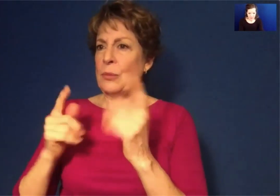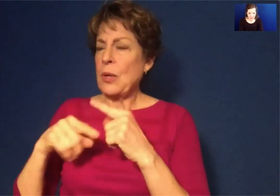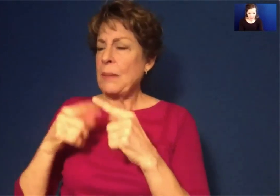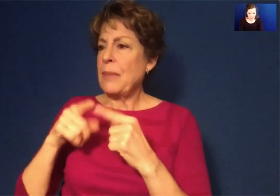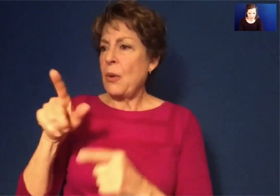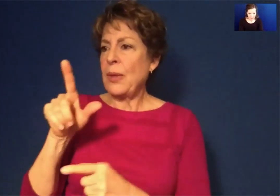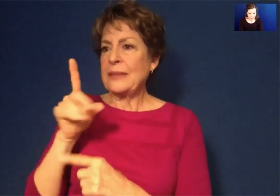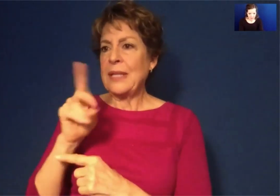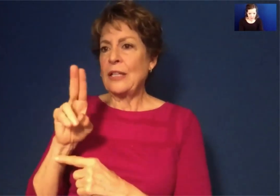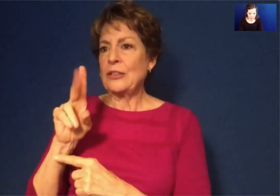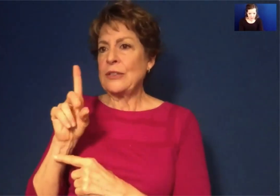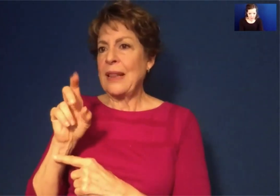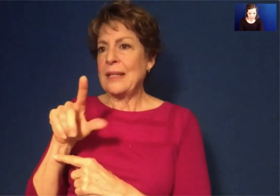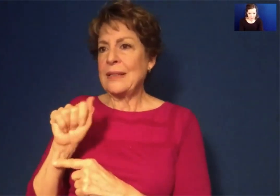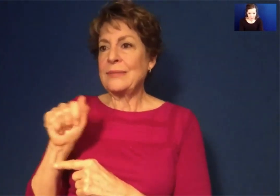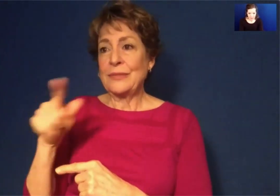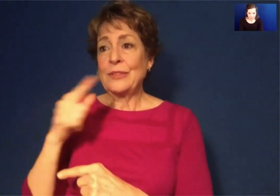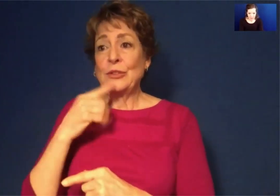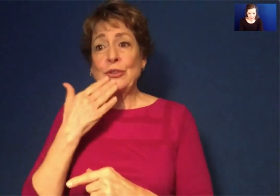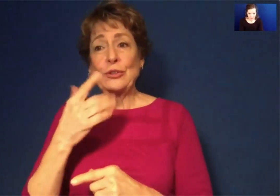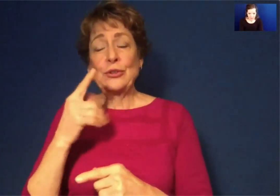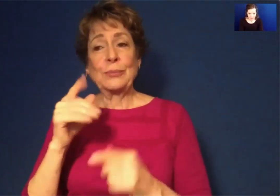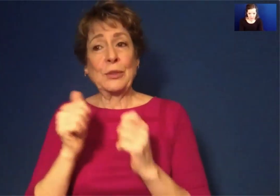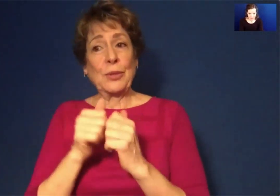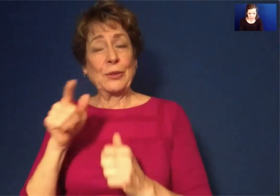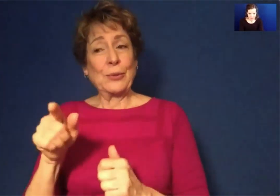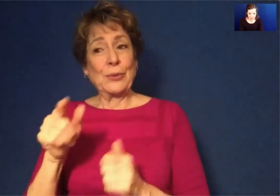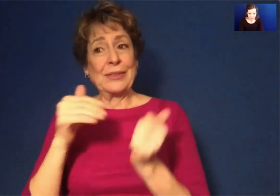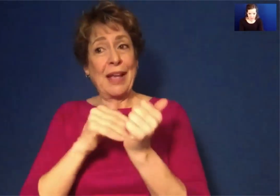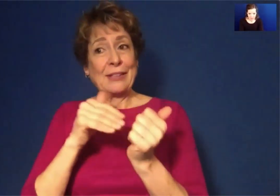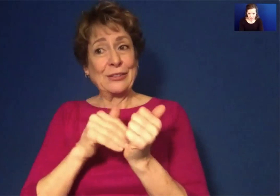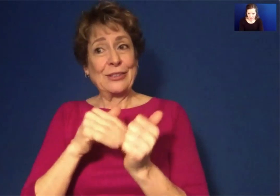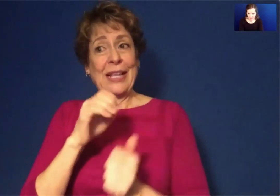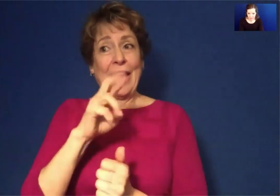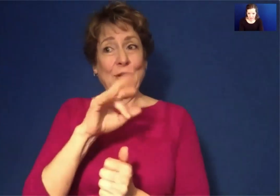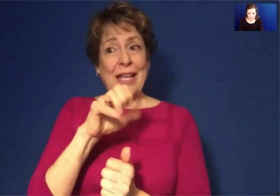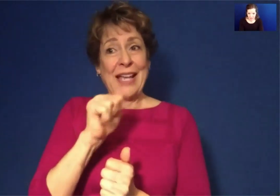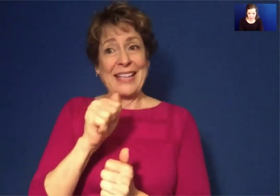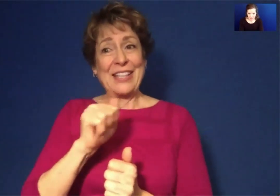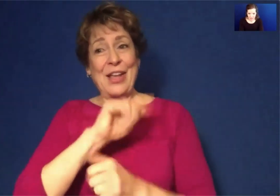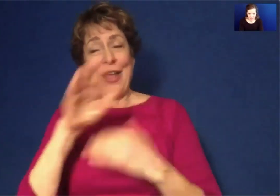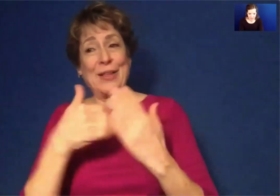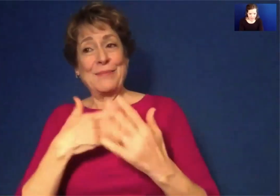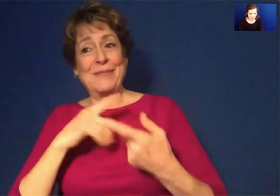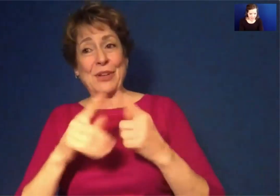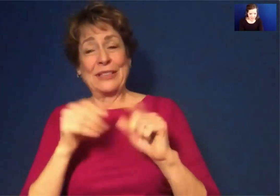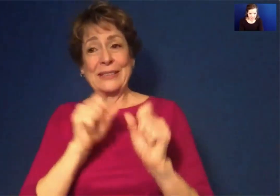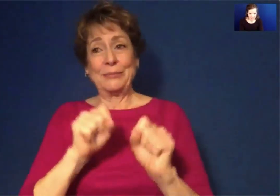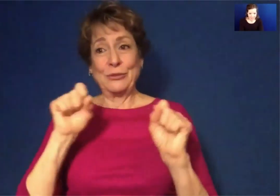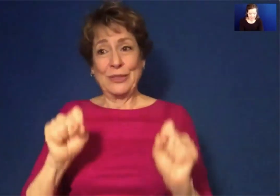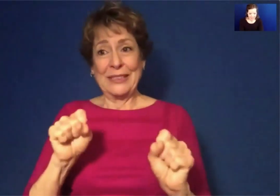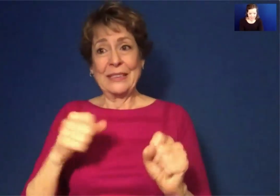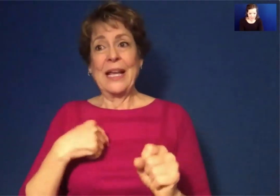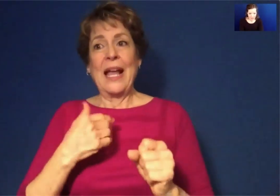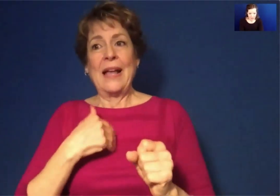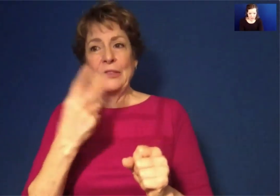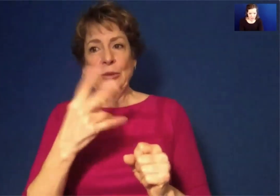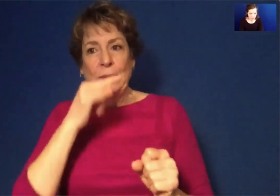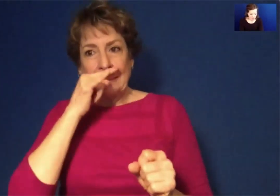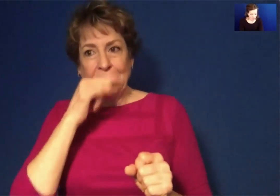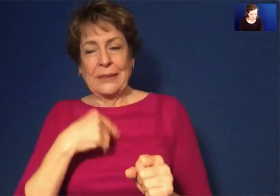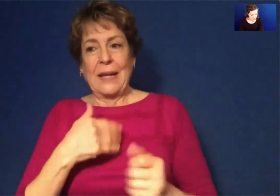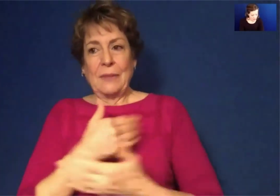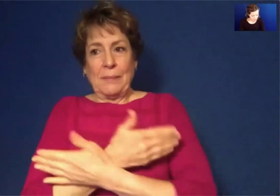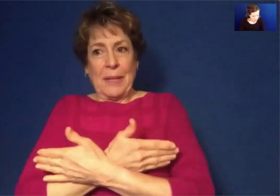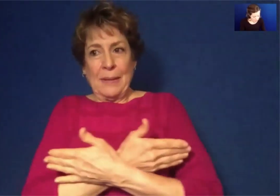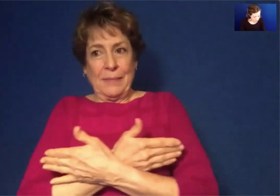Yeah, so it's good to be with you, Sanjay and Erica, and all of our friends from Sesame Street. I have 2 kids. I have a